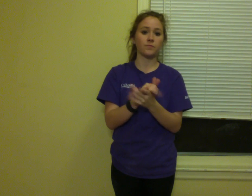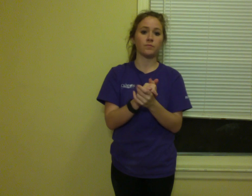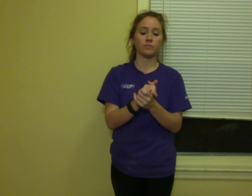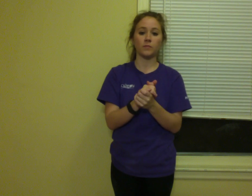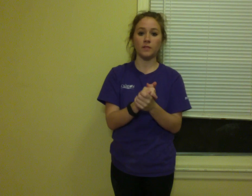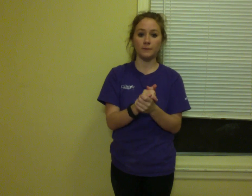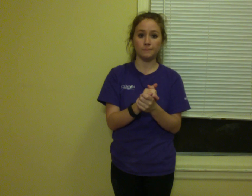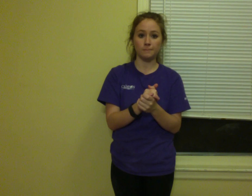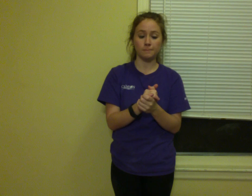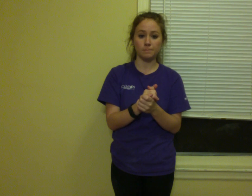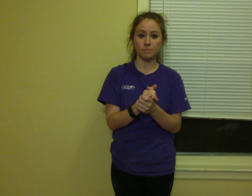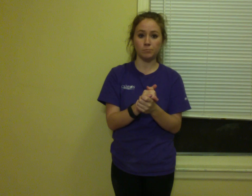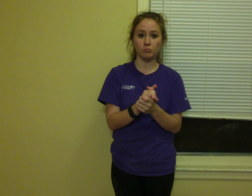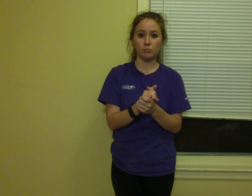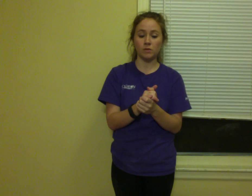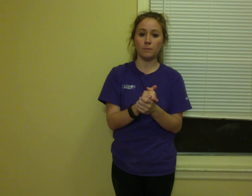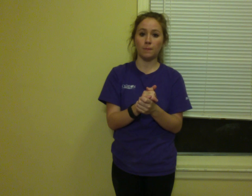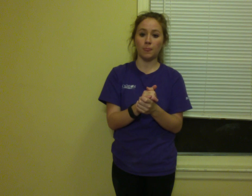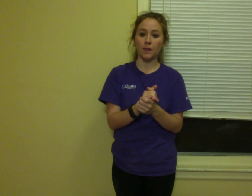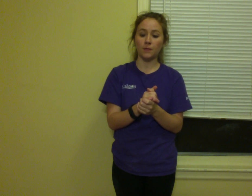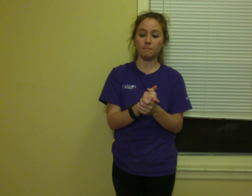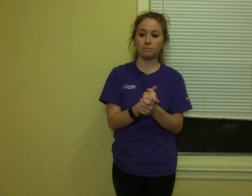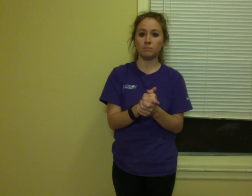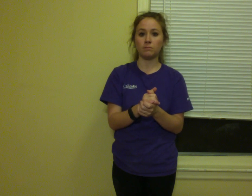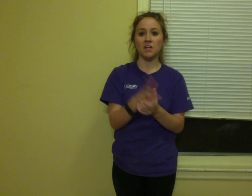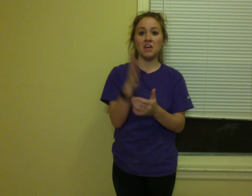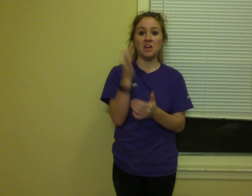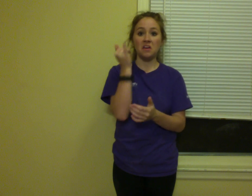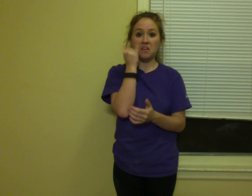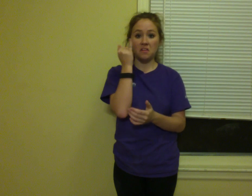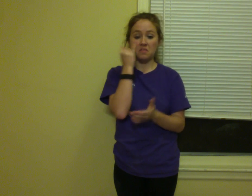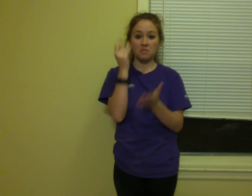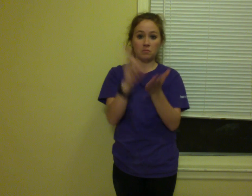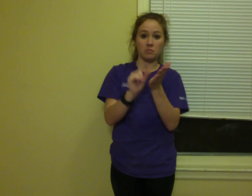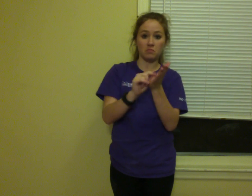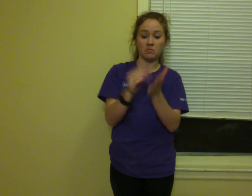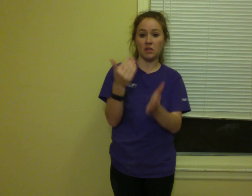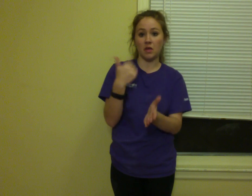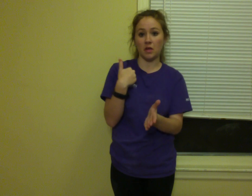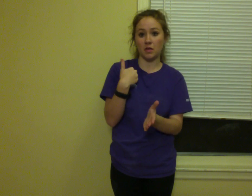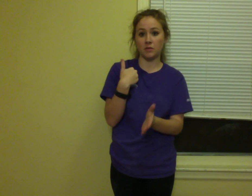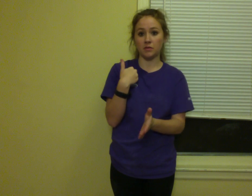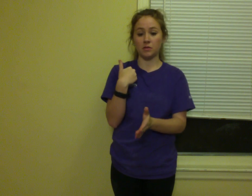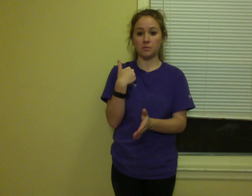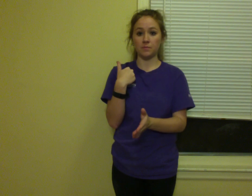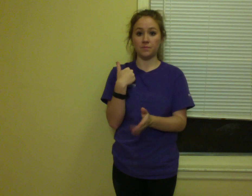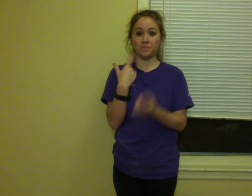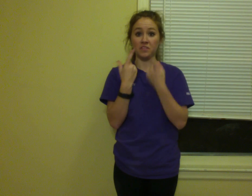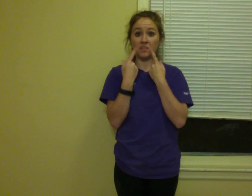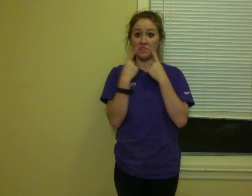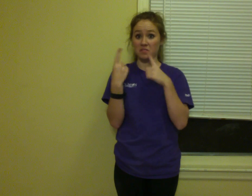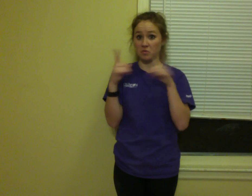See if the news pages contain news only, and if opinion is kept for the editorial page.